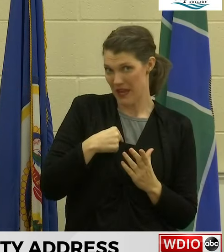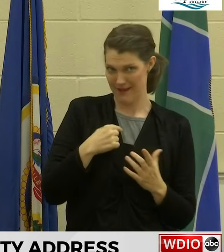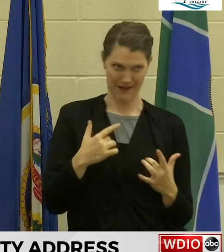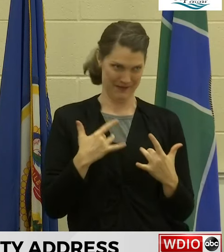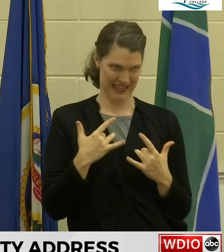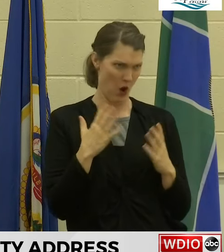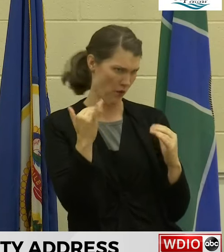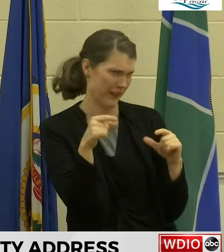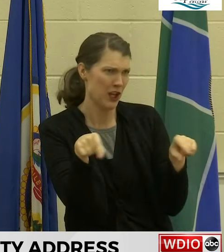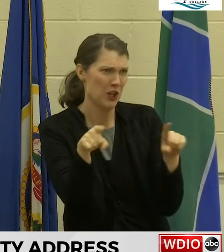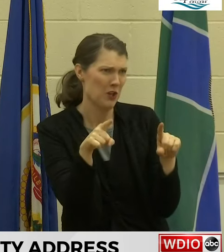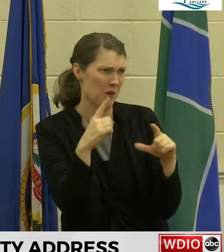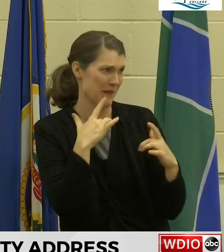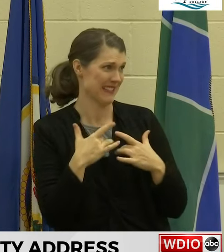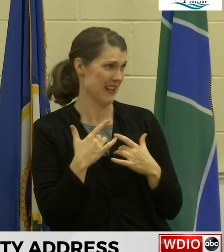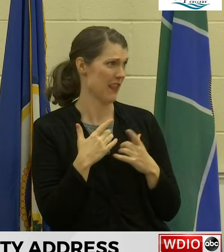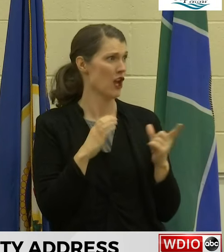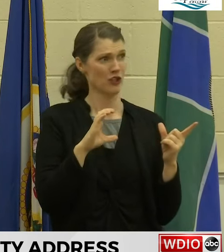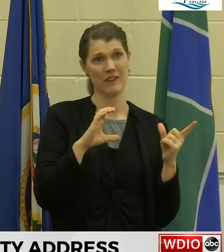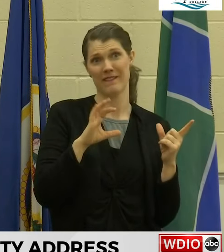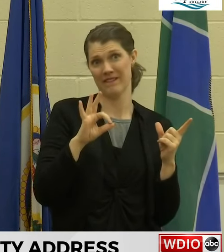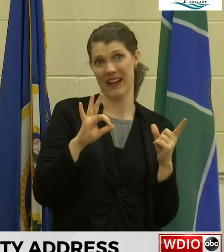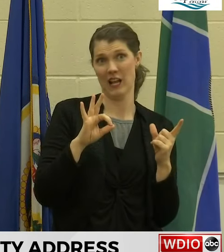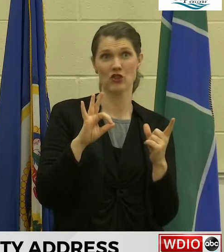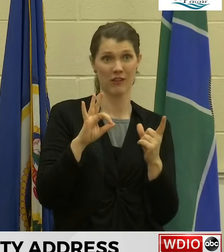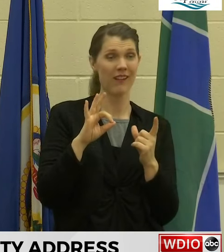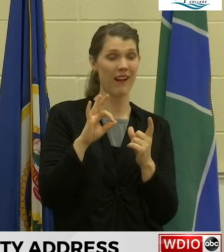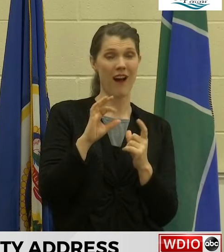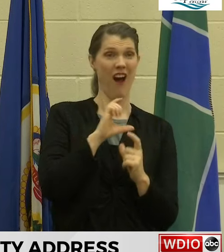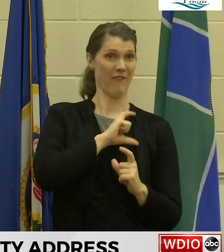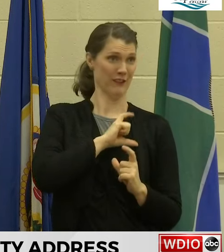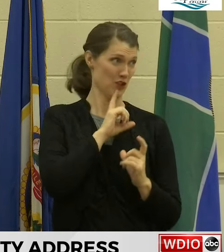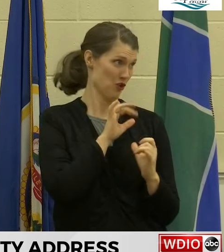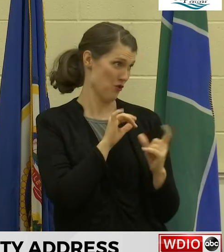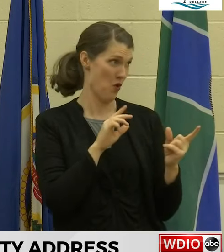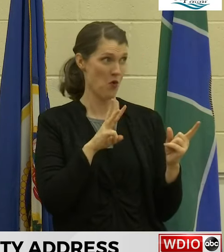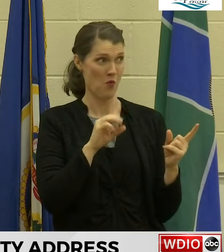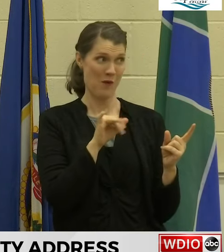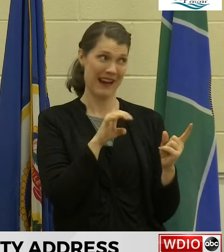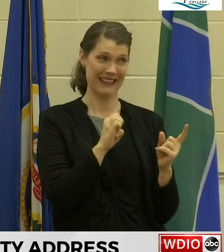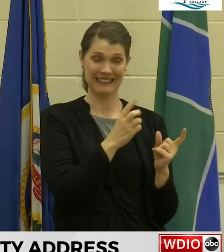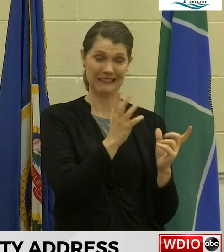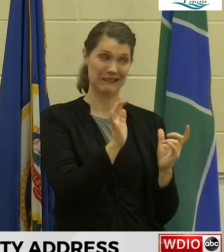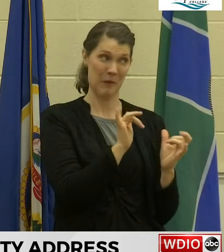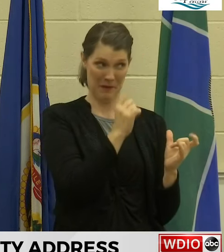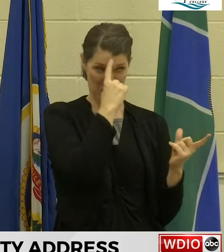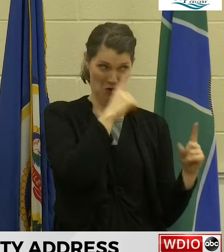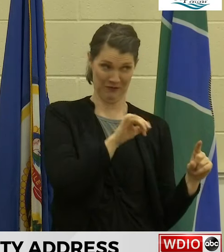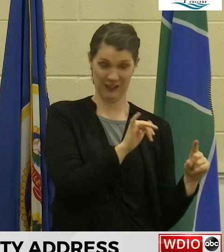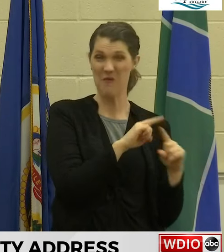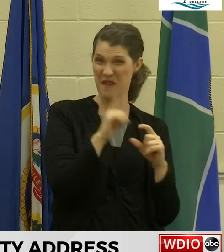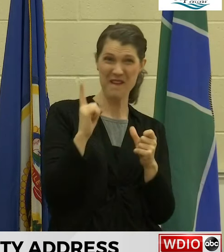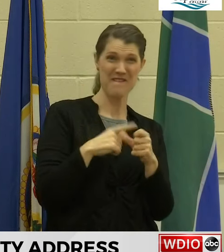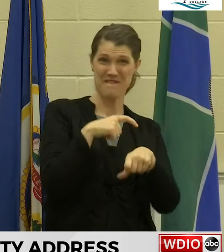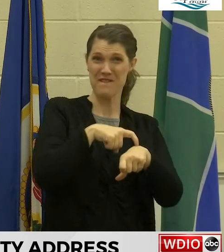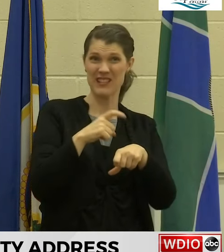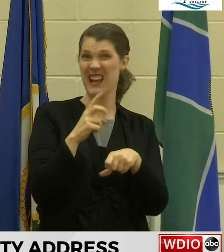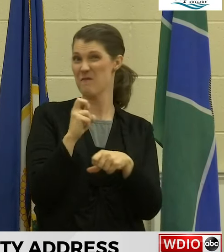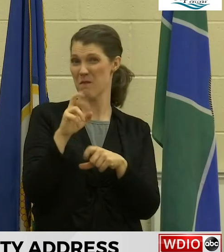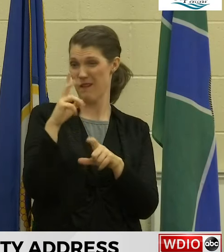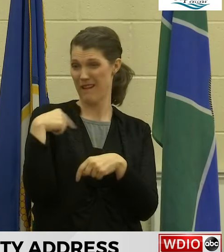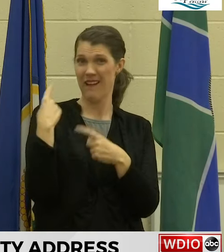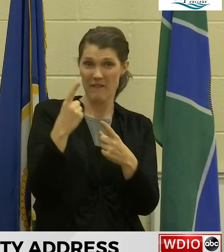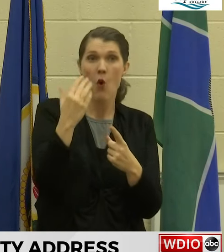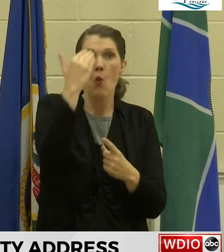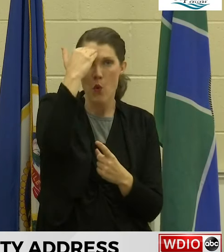maybe hopefully our Chief Financial Officer, Wayne Parson, is that for the first time ever, we actually